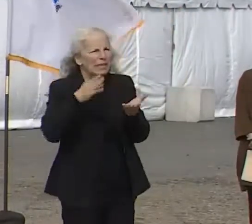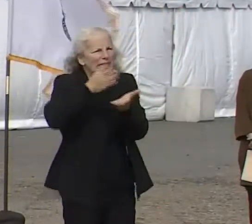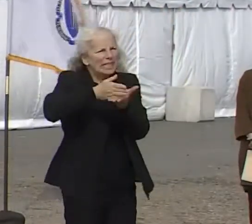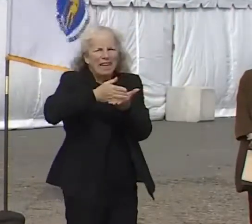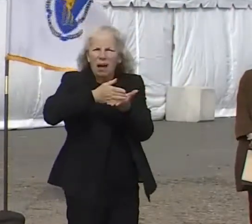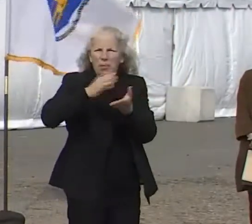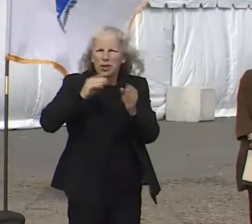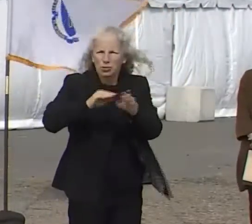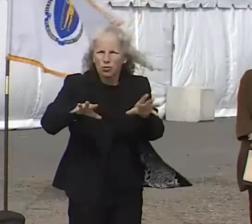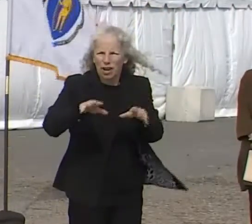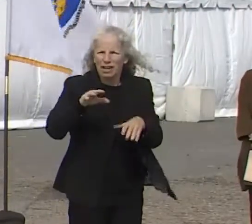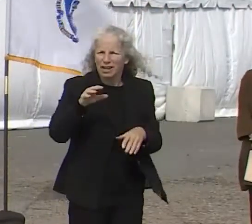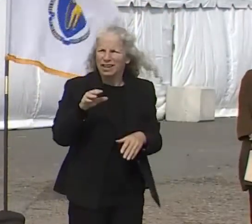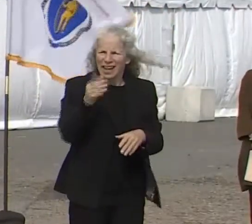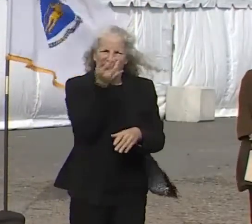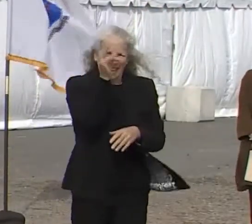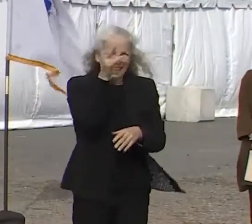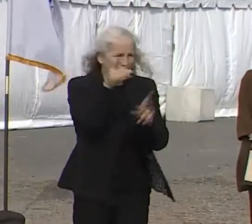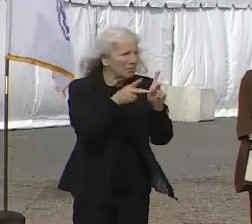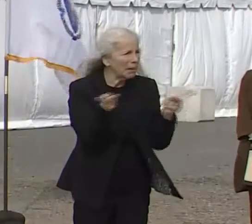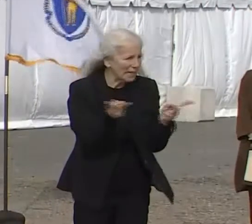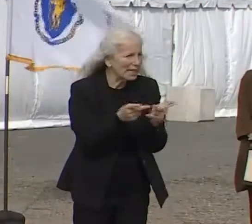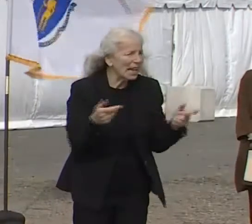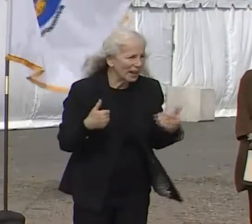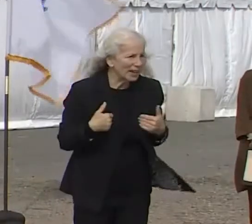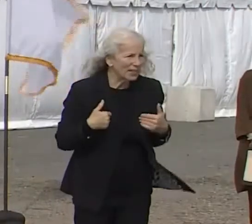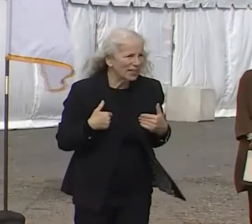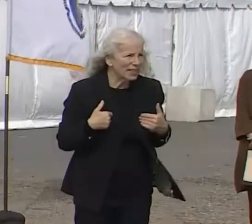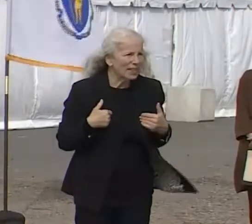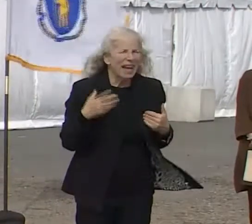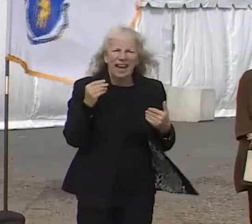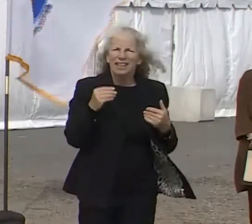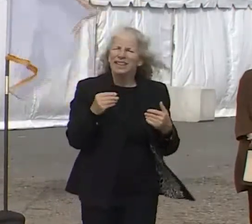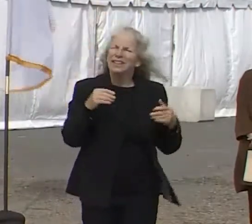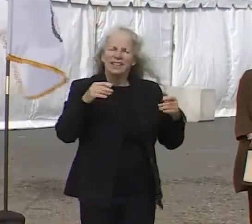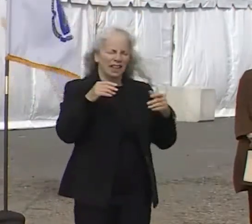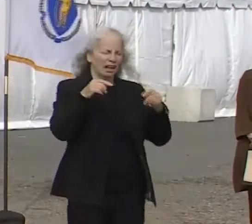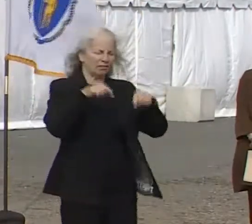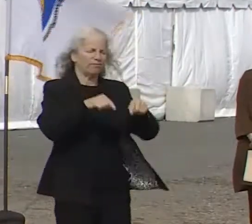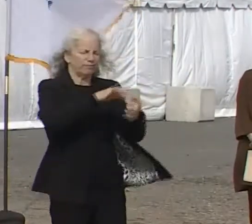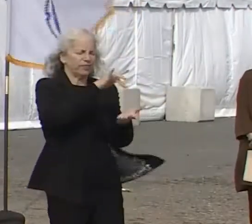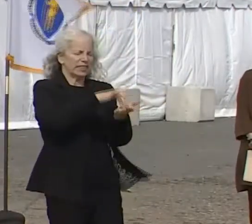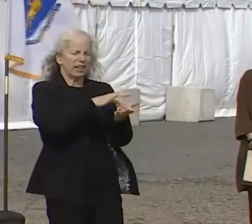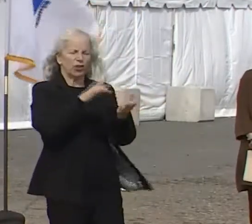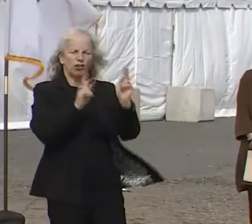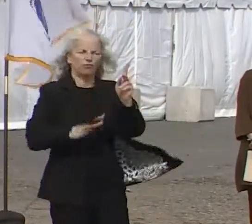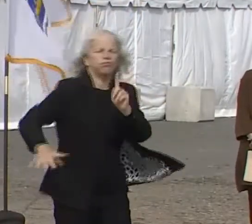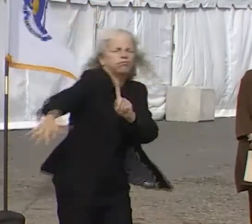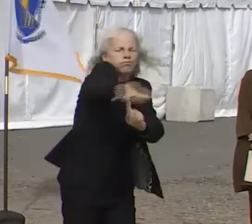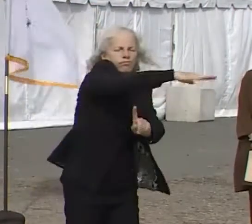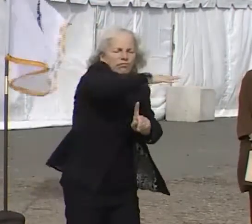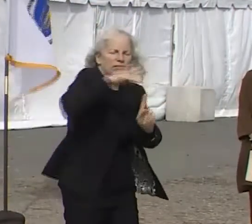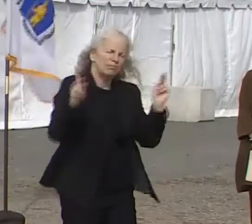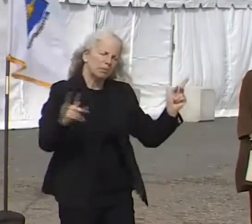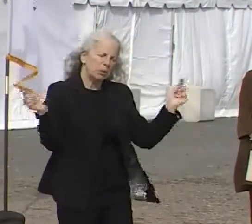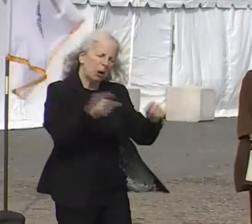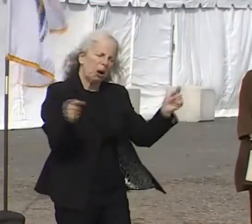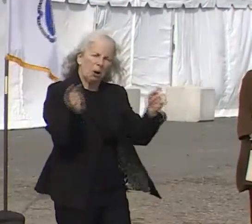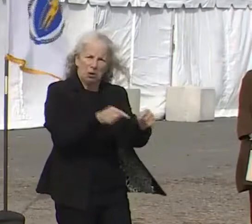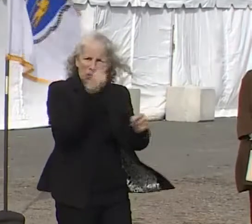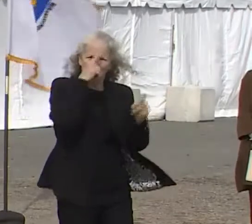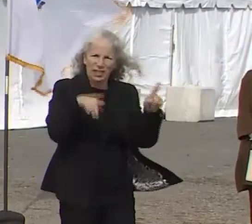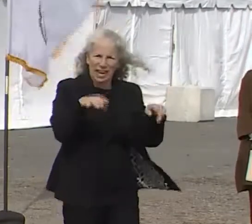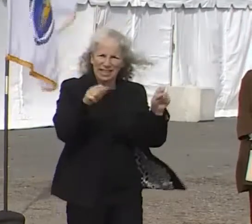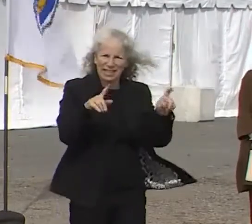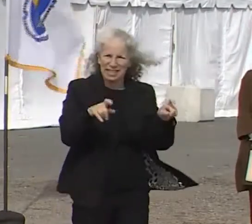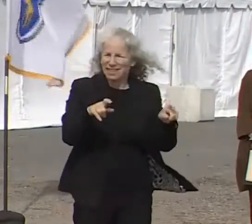communities and are serving in many respects as regional centers for people who want to get tested. Happy to be opening